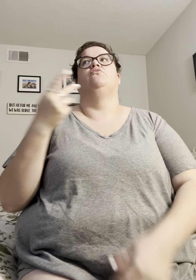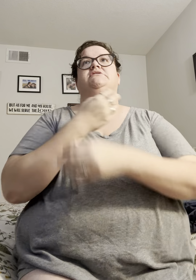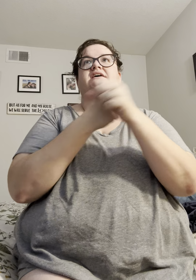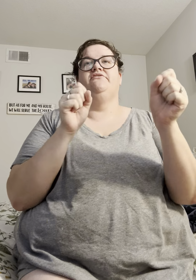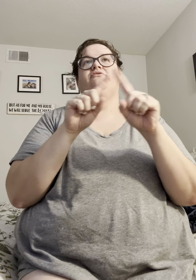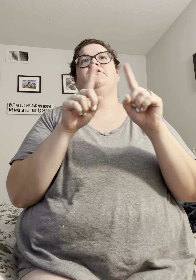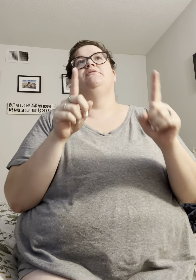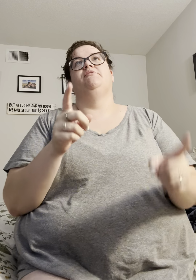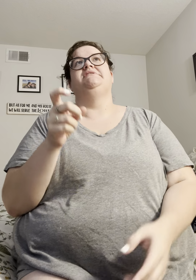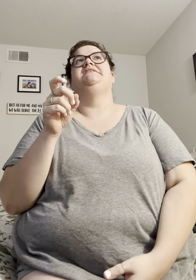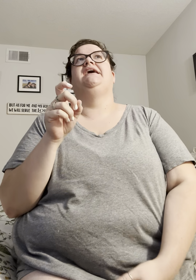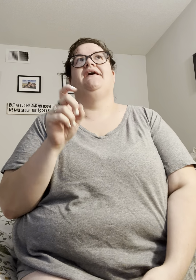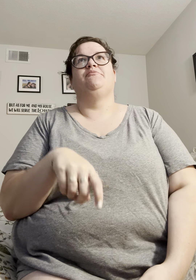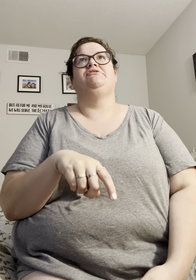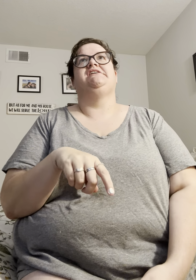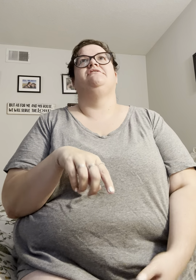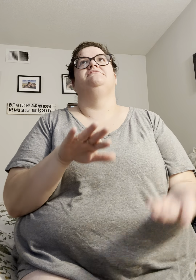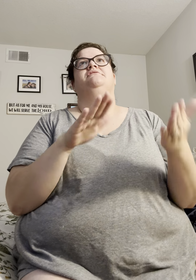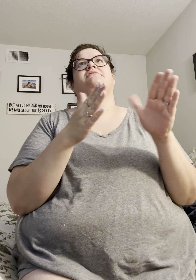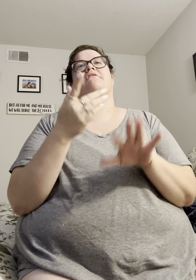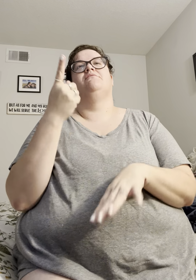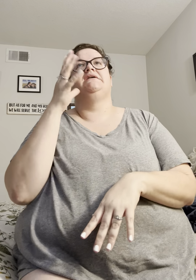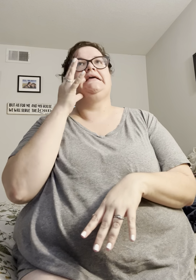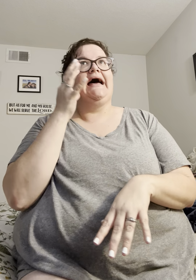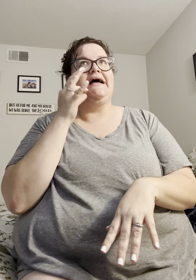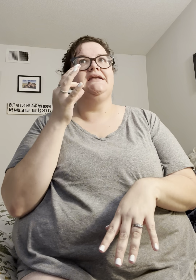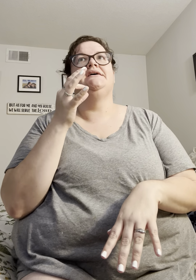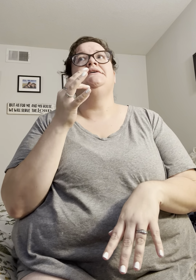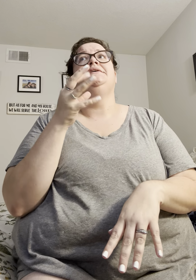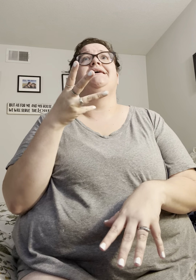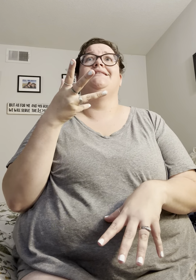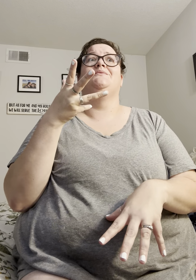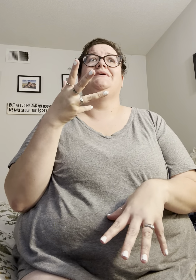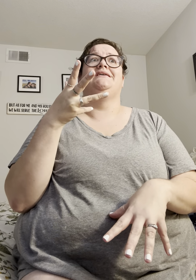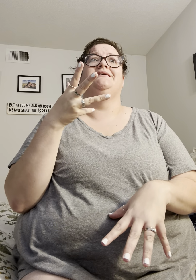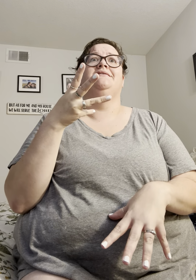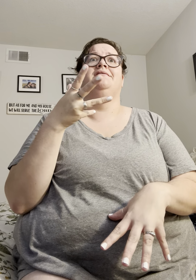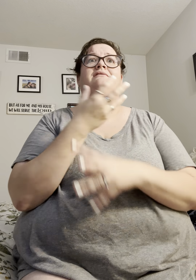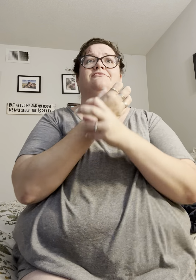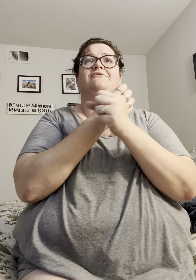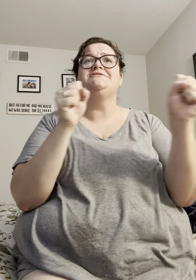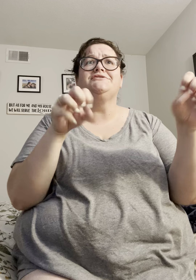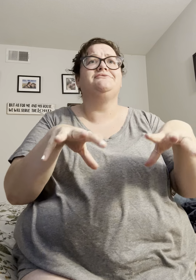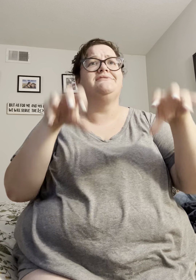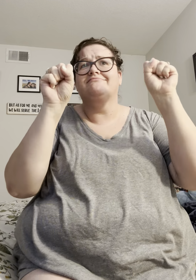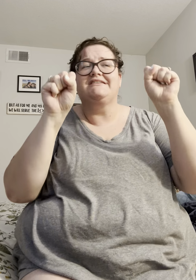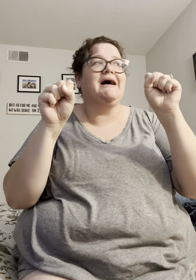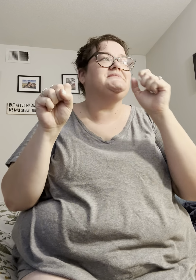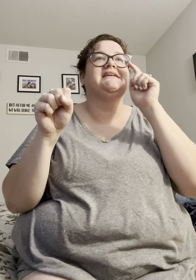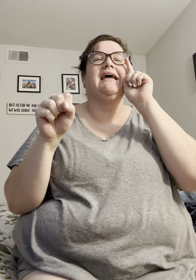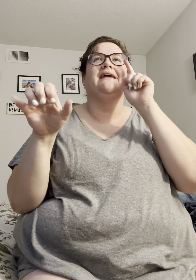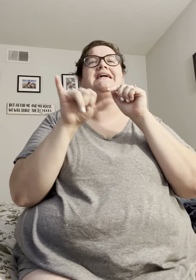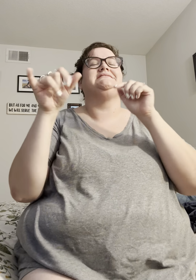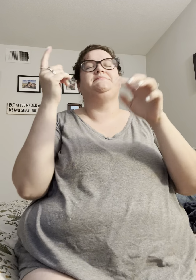We're safe, but we did have to put down our one cat, and then we adopted a cat that same